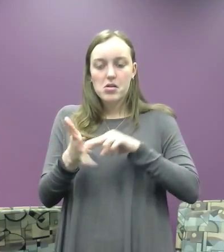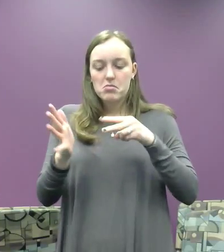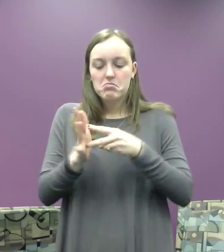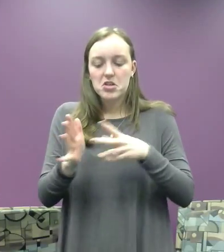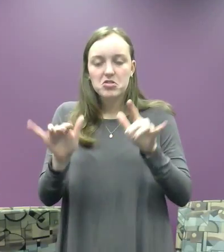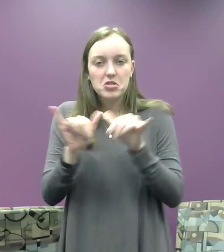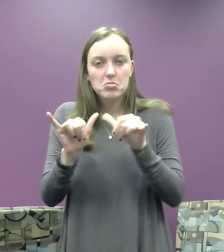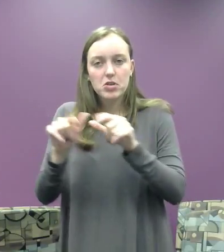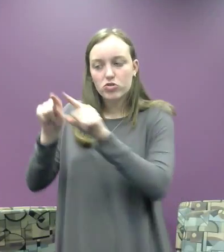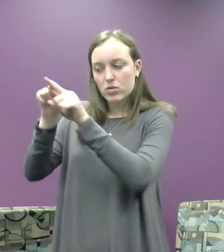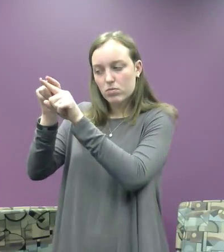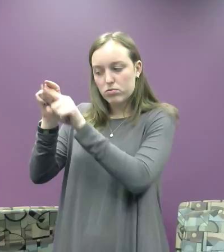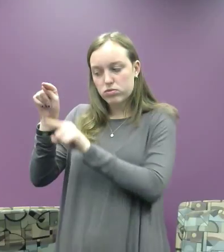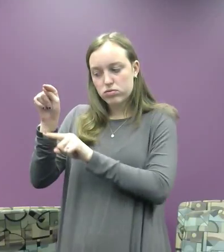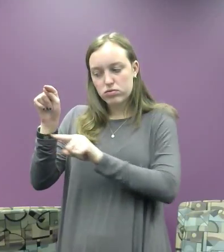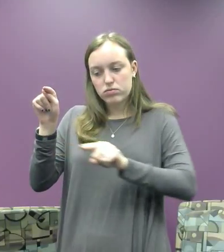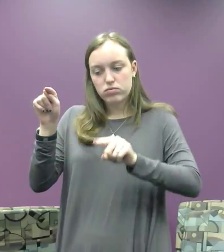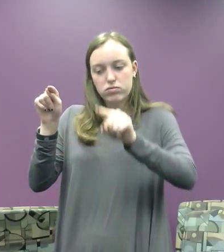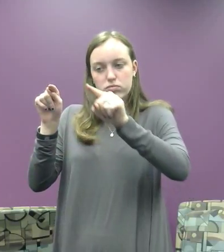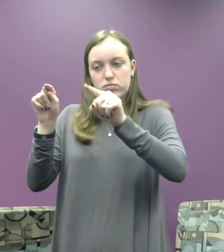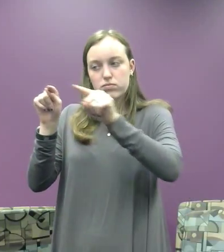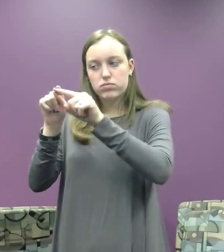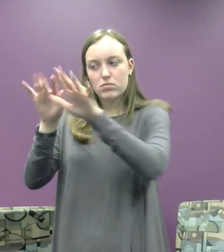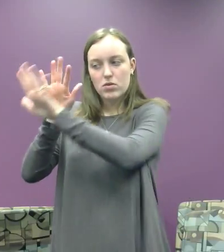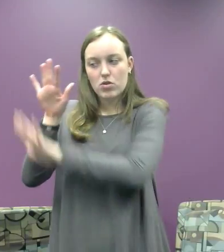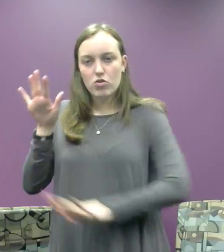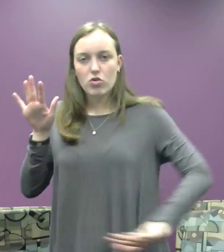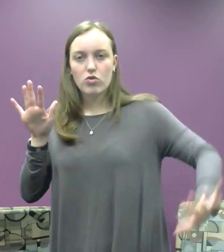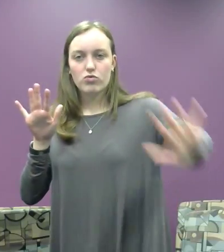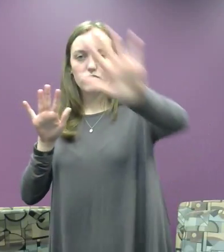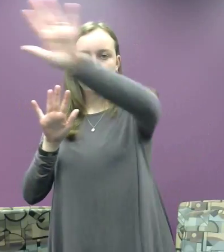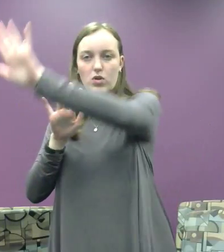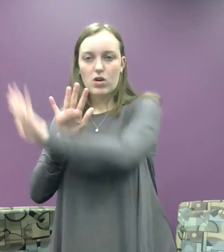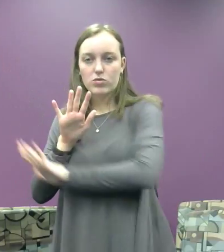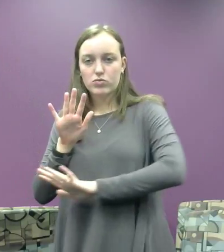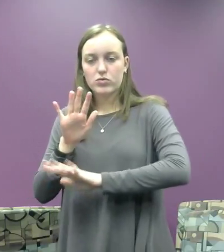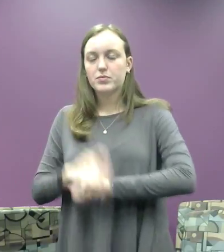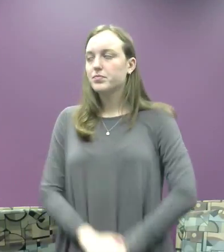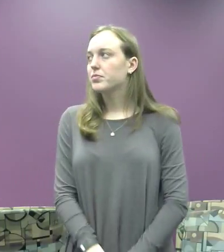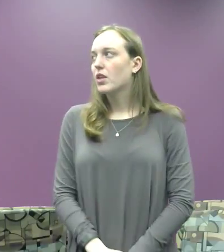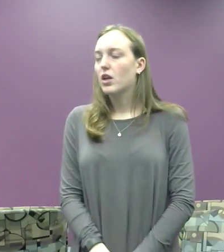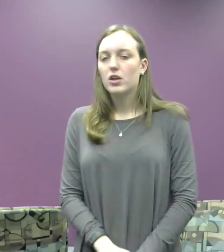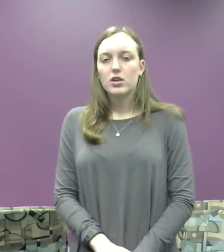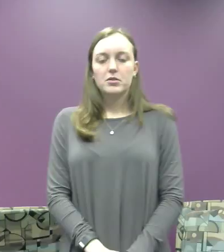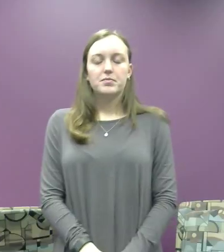the word surround to go with perimeter. Now area, on the other